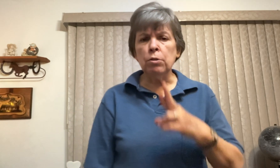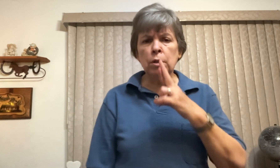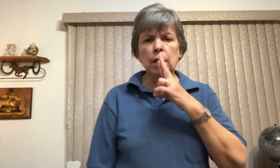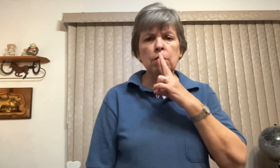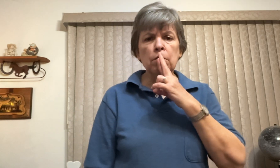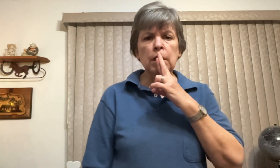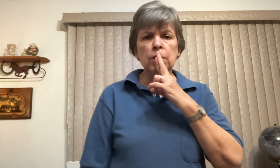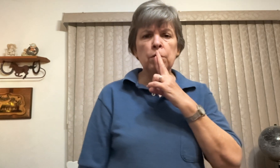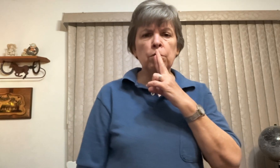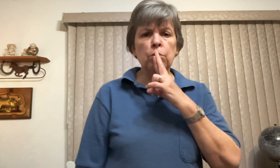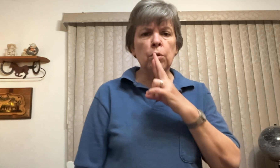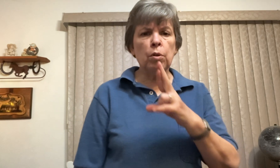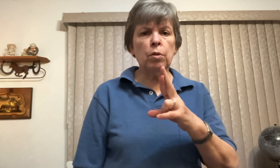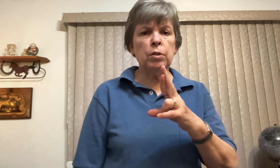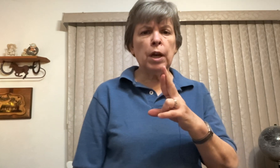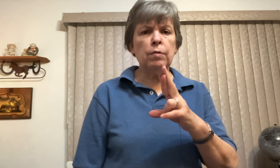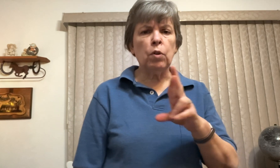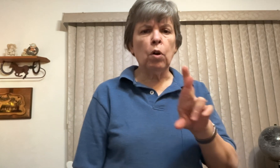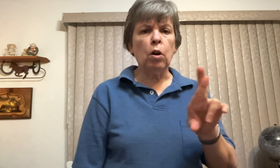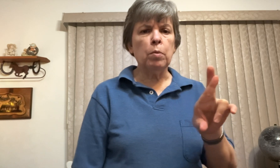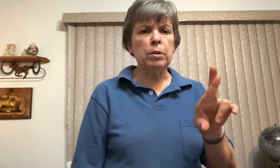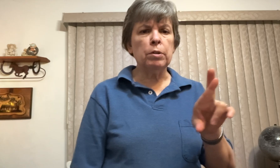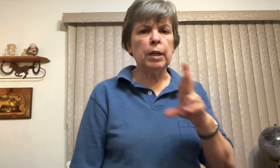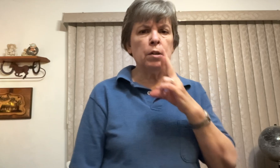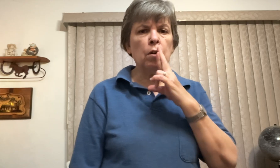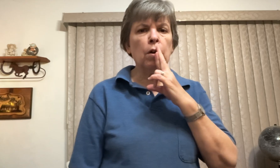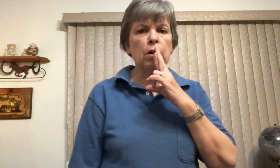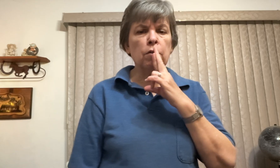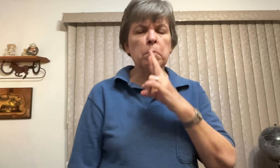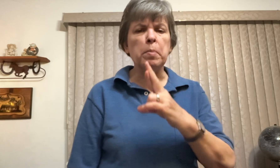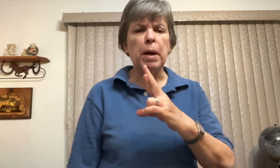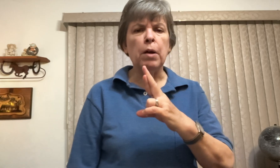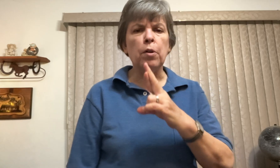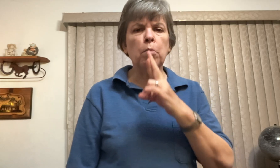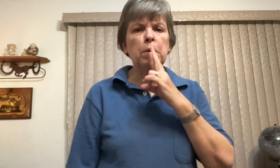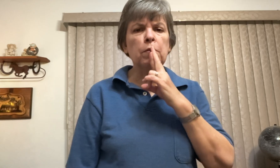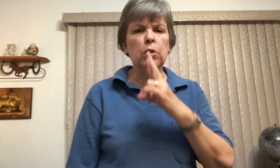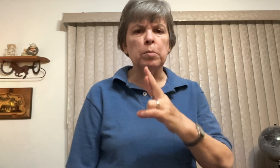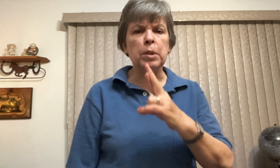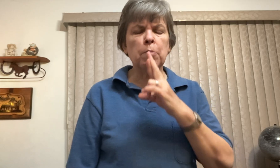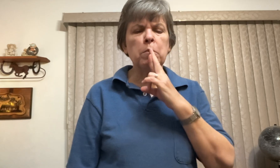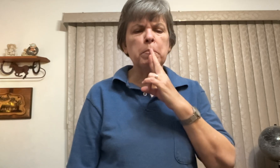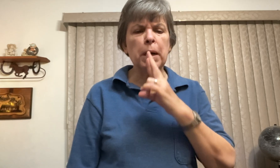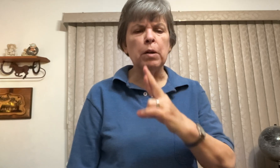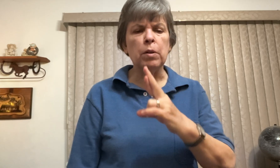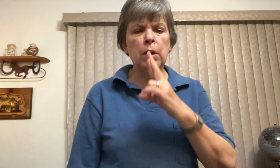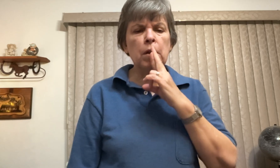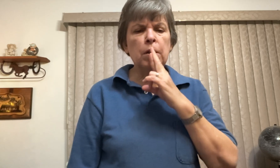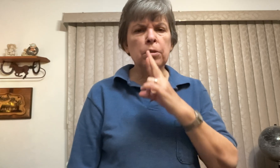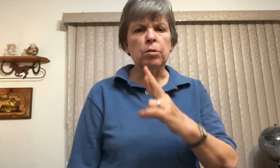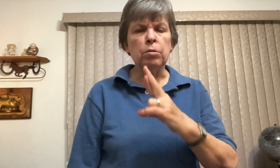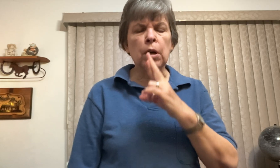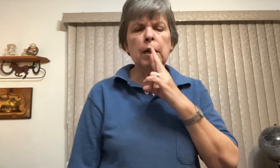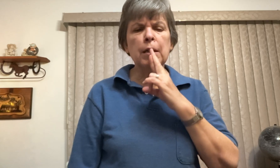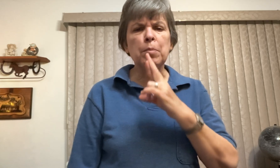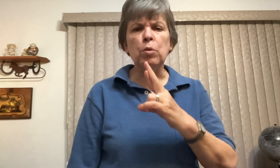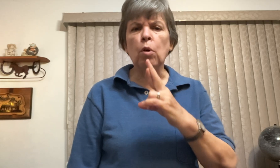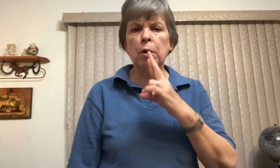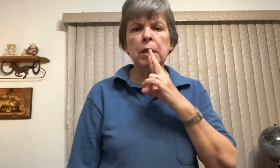can literally do the sign for are, where you take an R from the mouth. All be verbs come from the mouth. So I am, you are, he